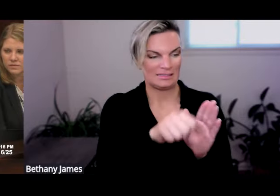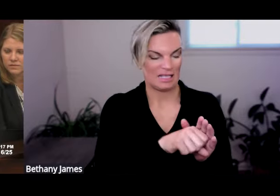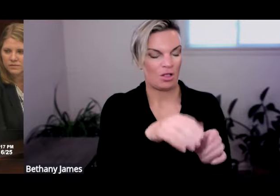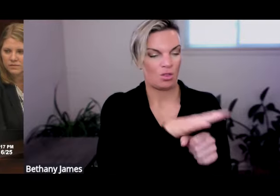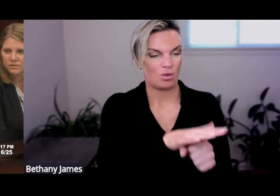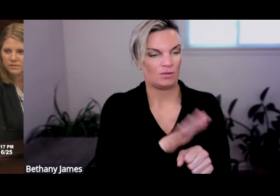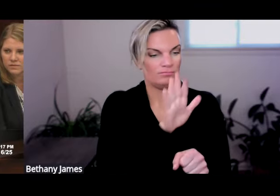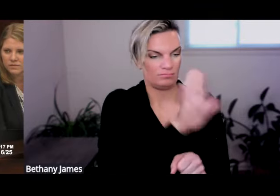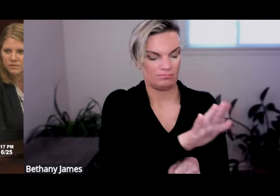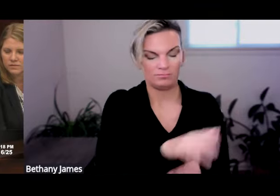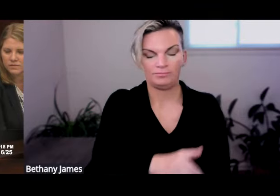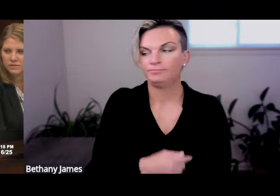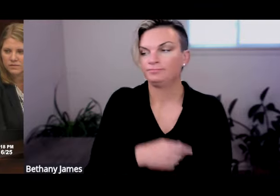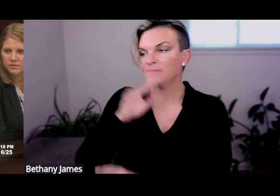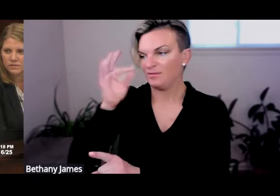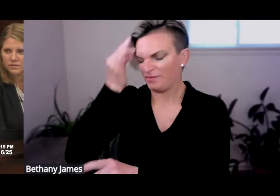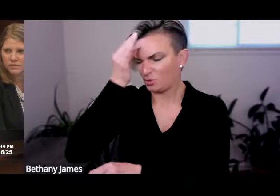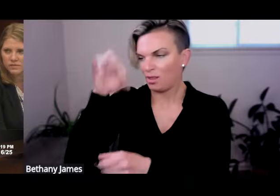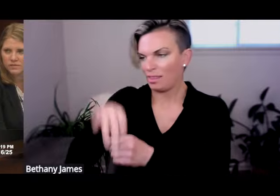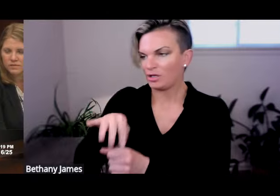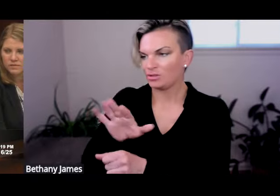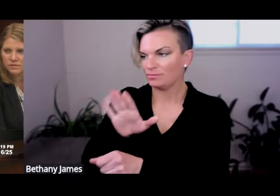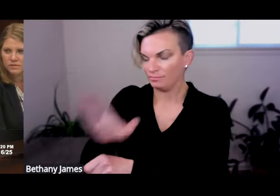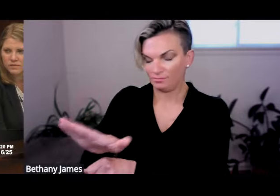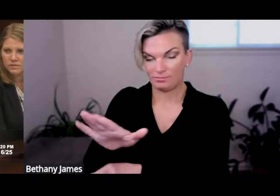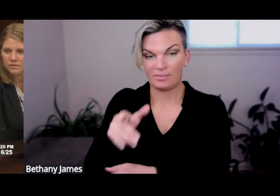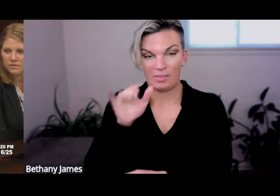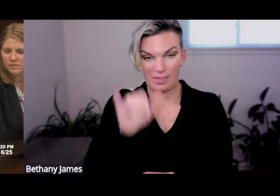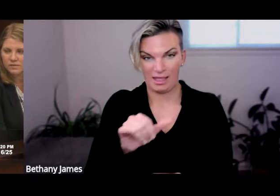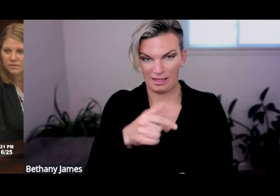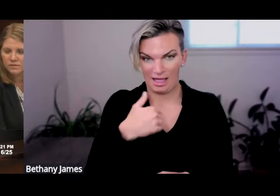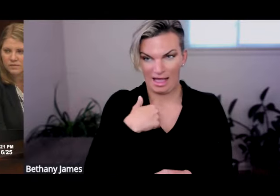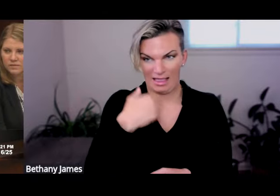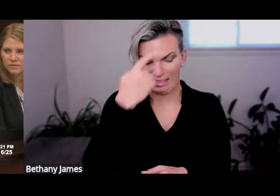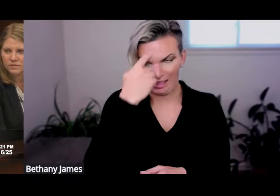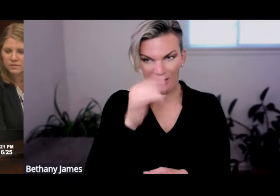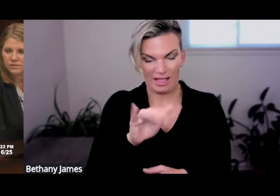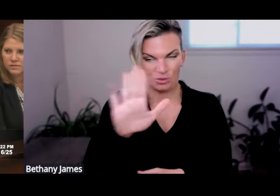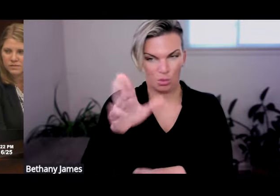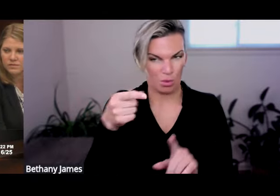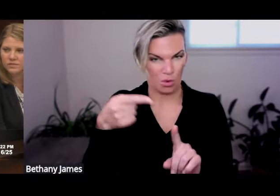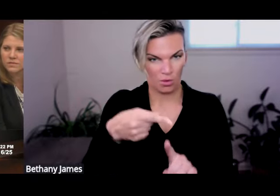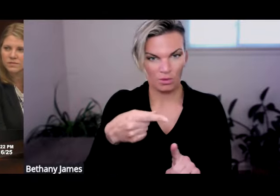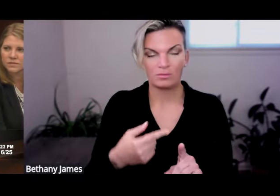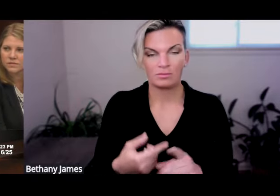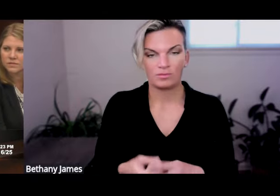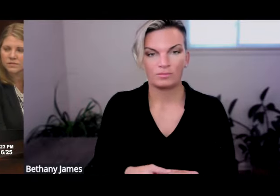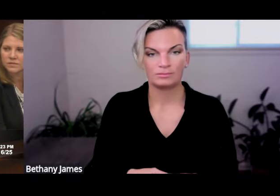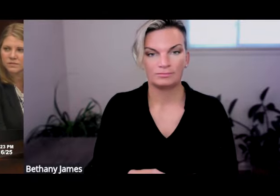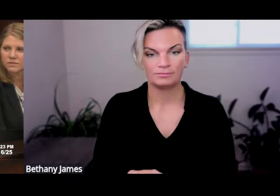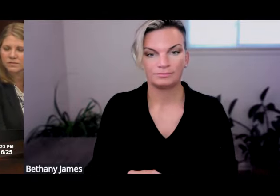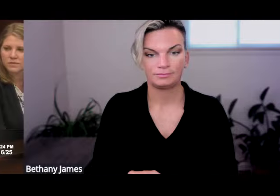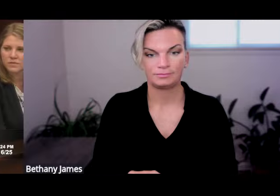for federal elections, is basically what I think is the argument and what this may require.